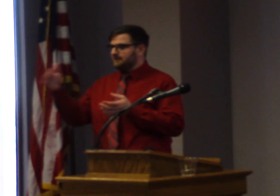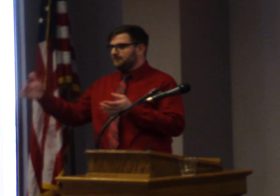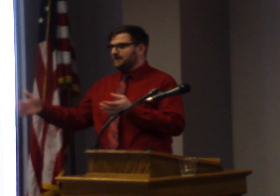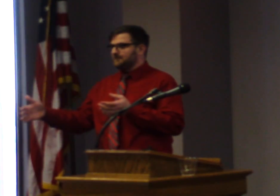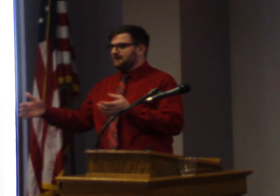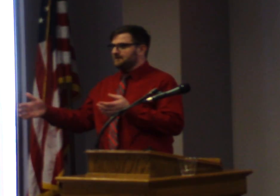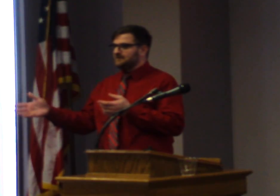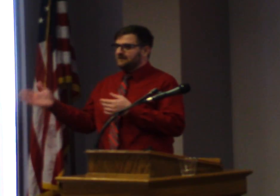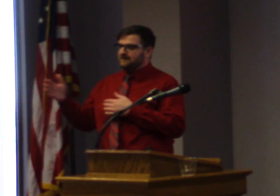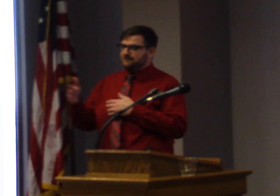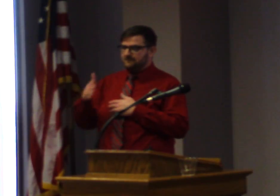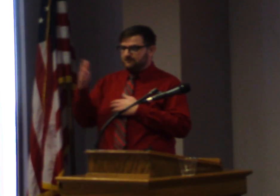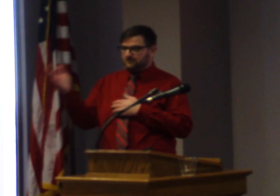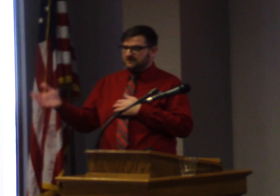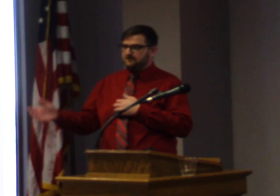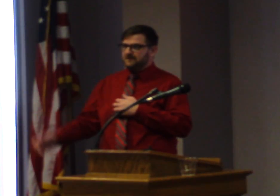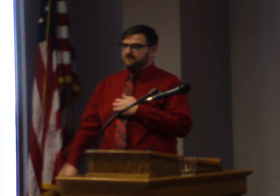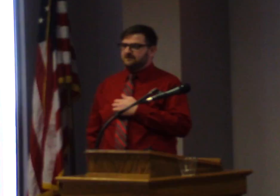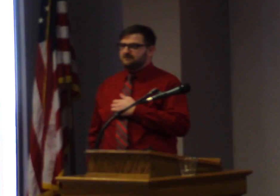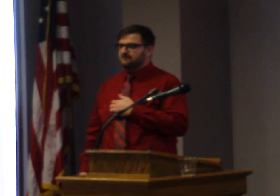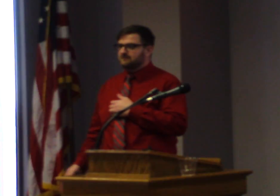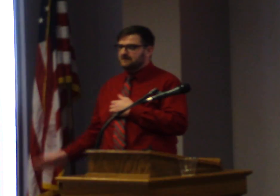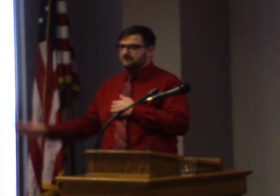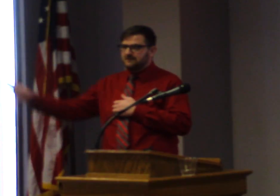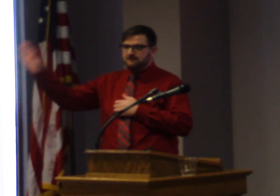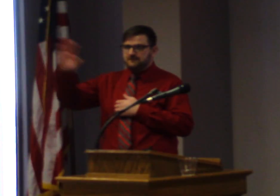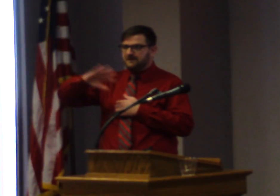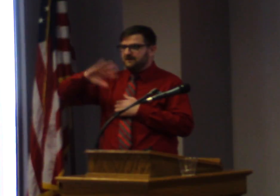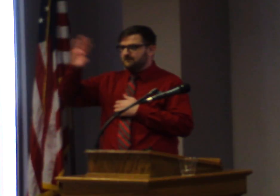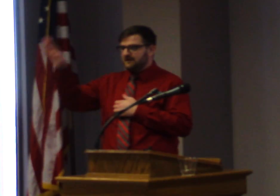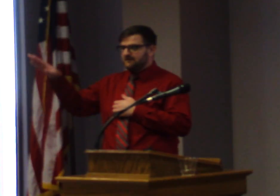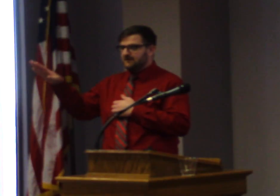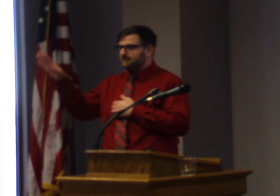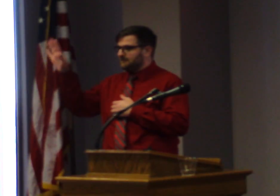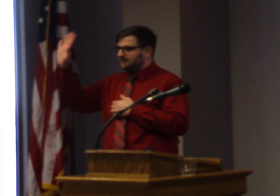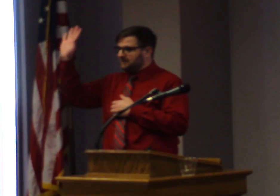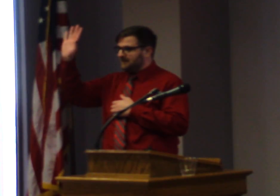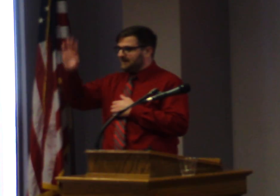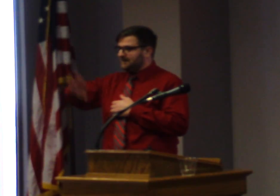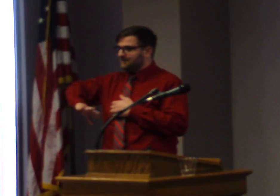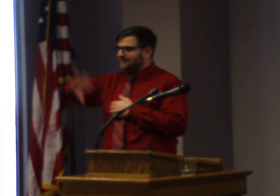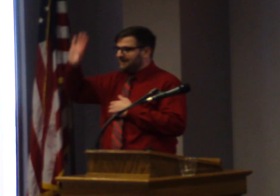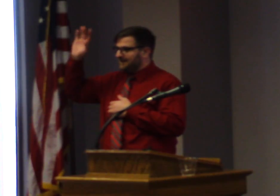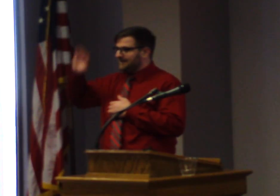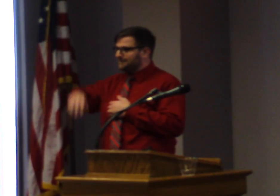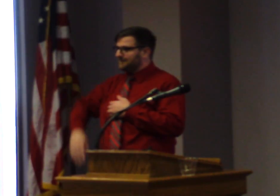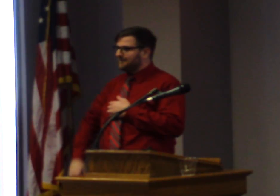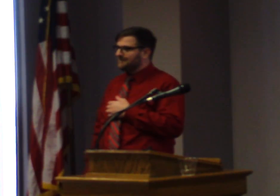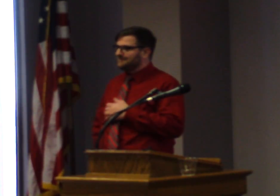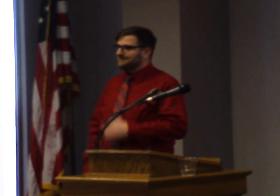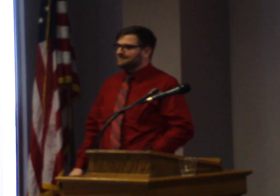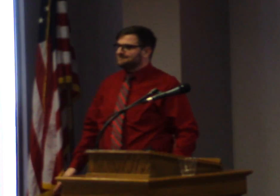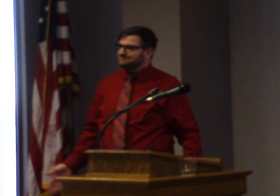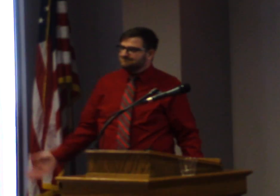disabled population that I just mentioned? Anybody can raise up, raise your hand, or stand up, or